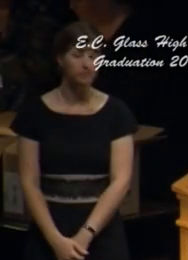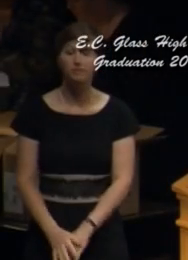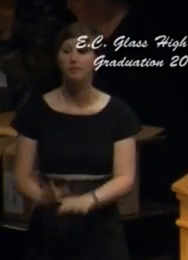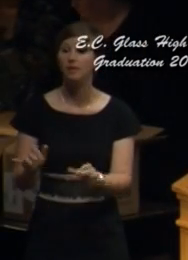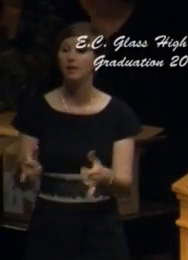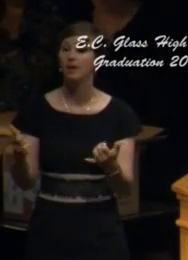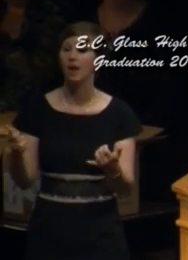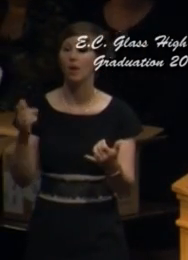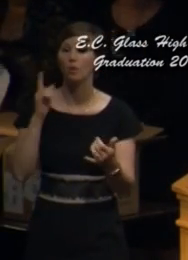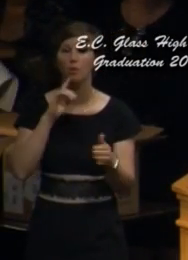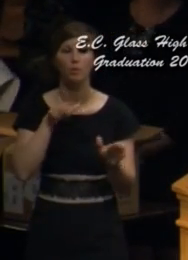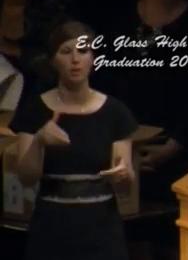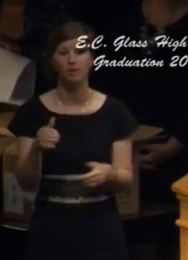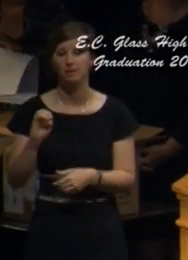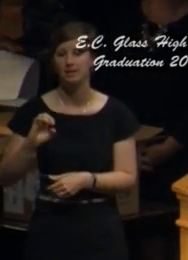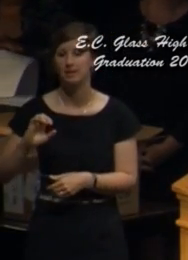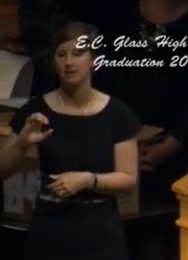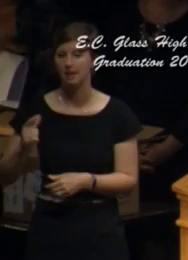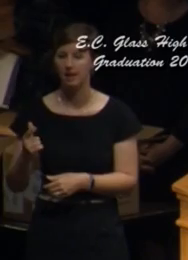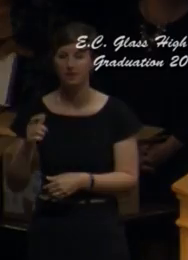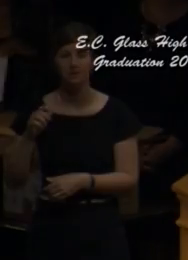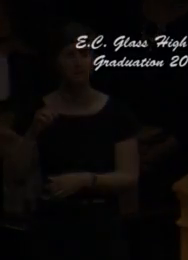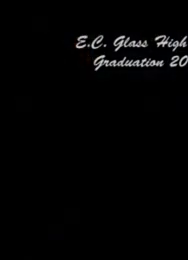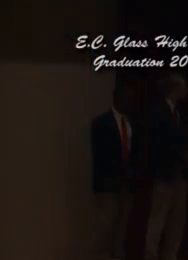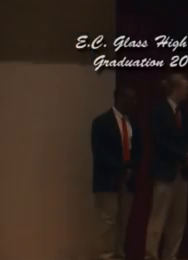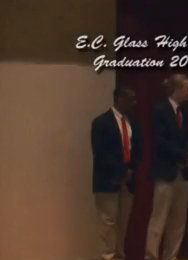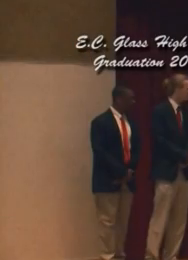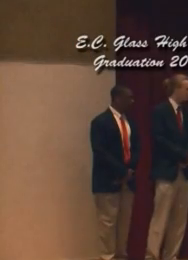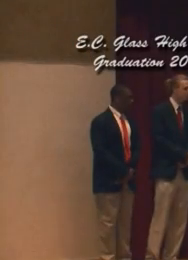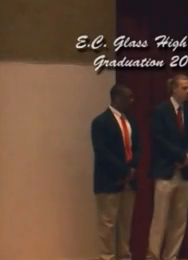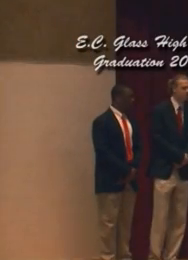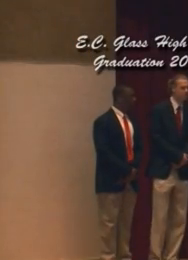Now please welcome the EC Glass Acapellas.